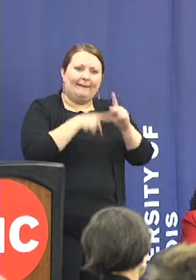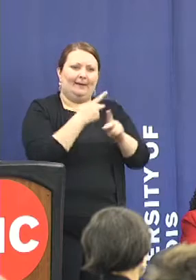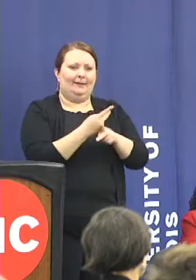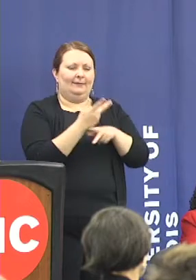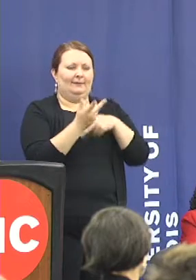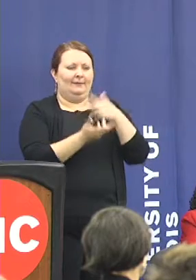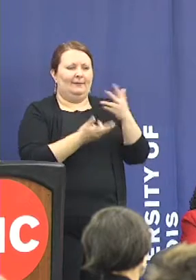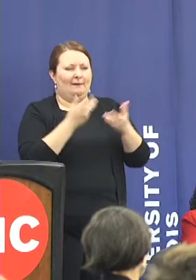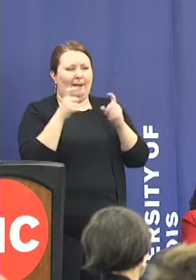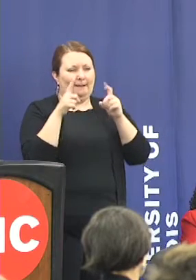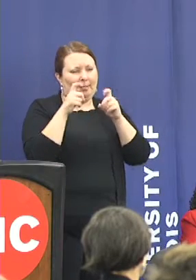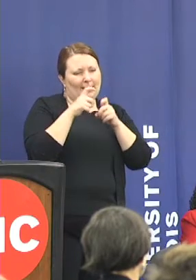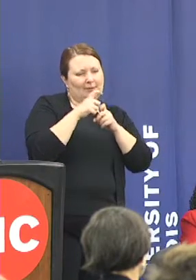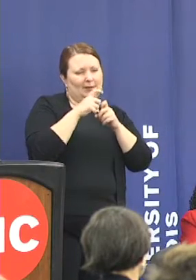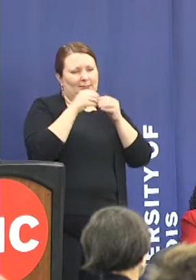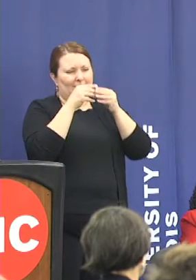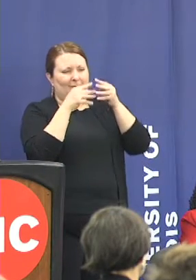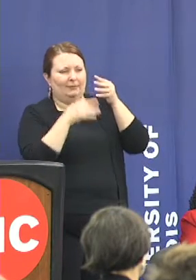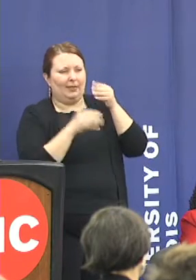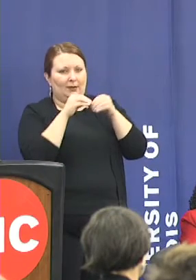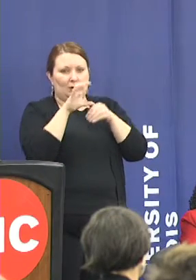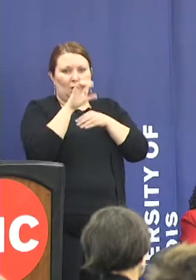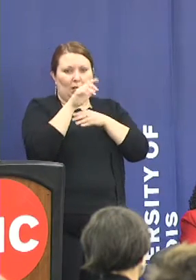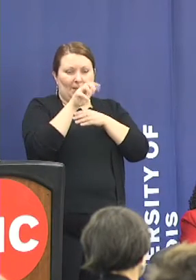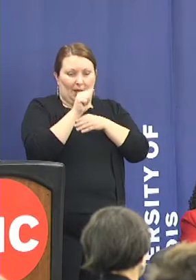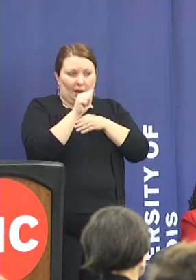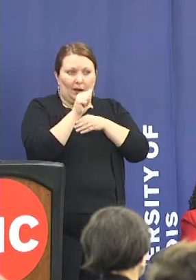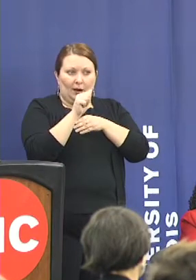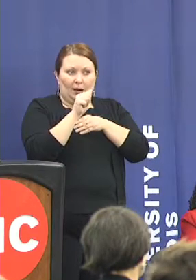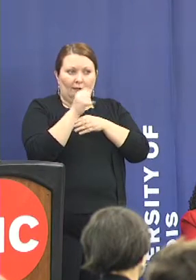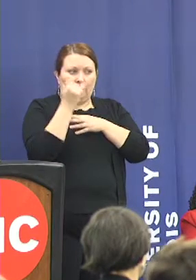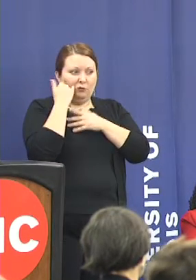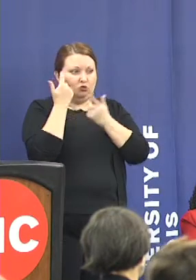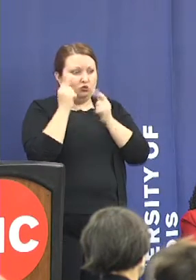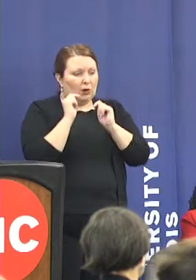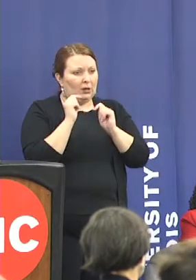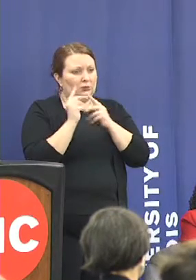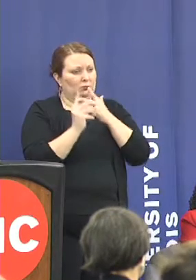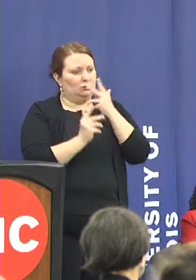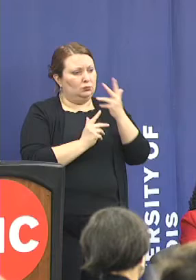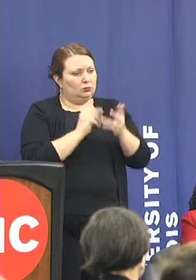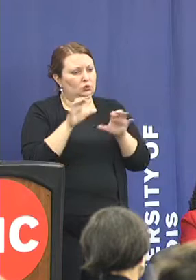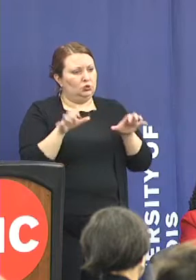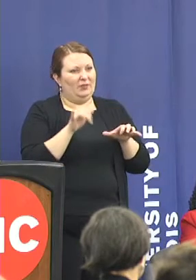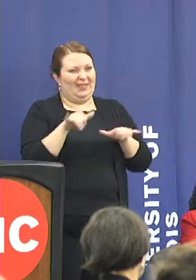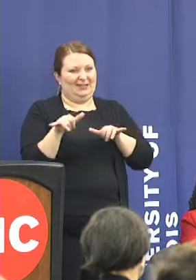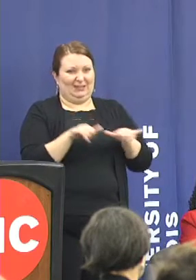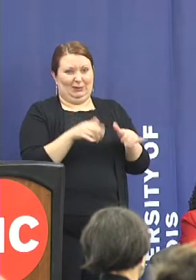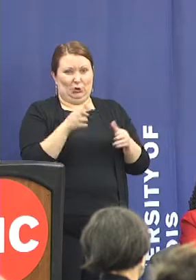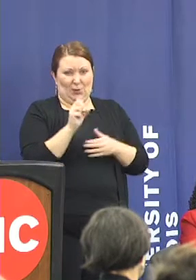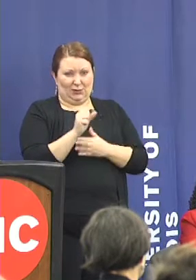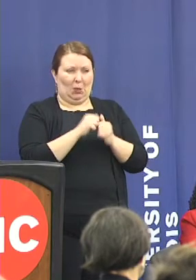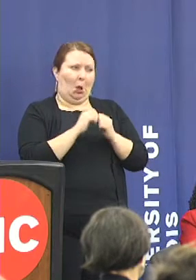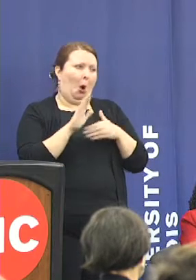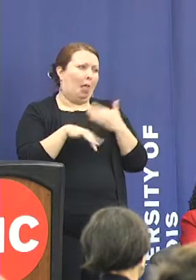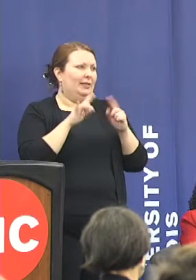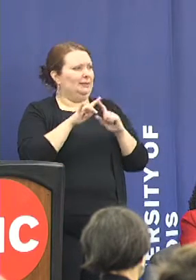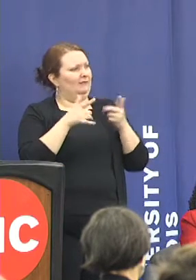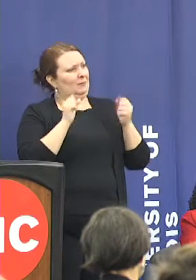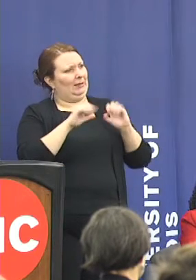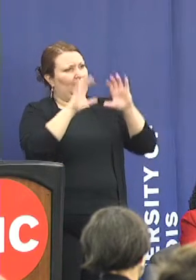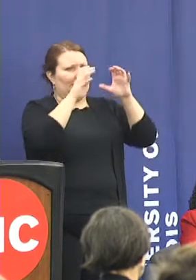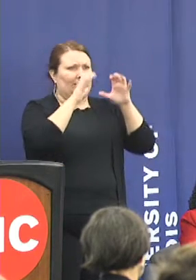you know, that kind of complexity in Colombia, you know, if you try to do that in the U.S. with all the different